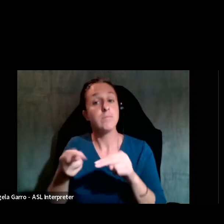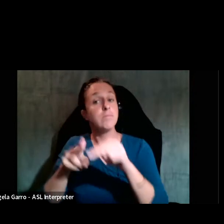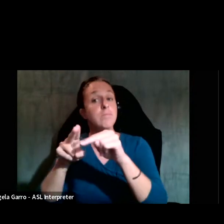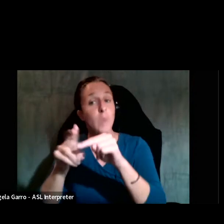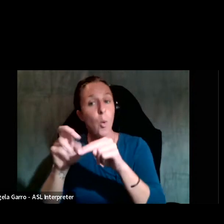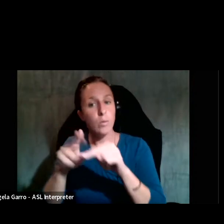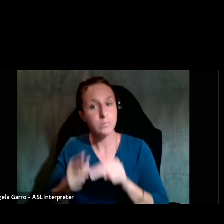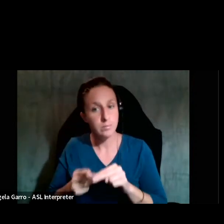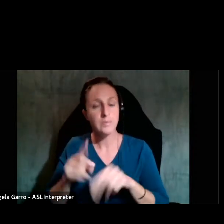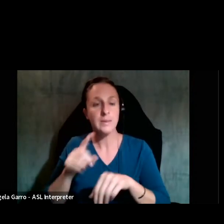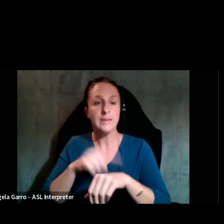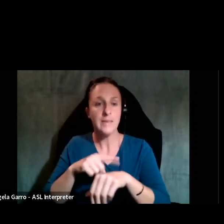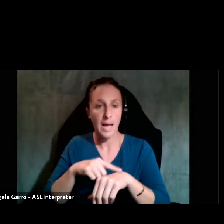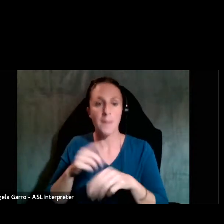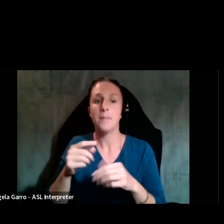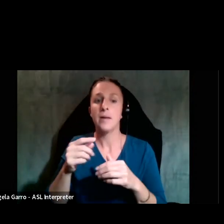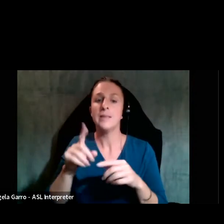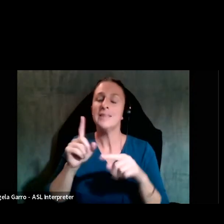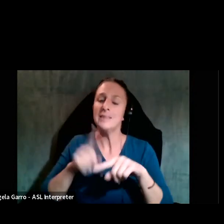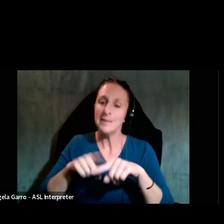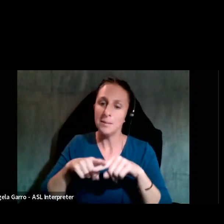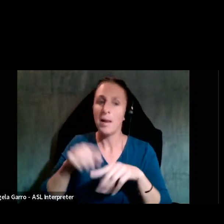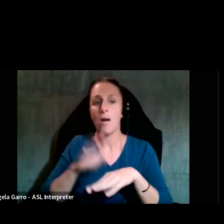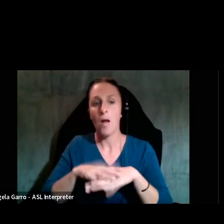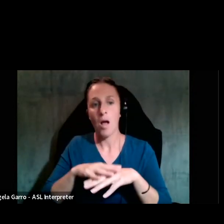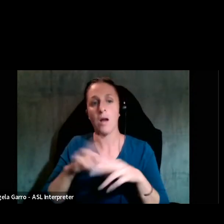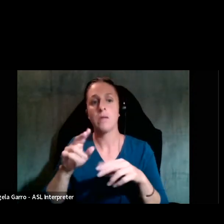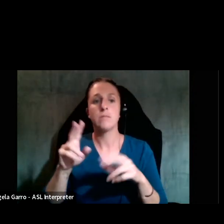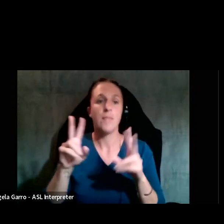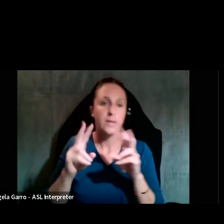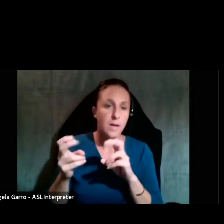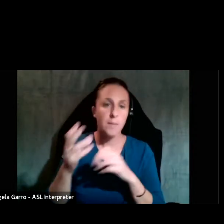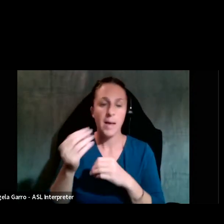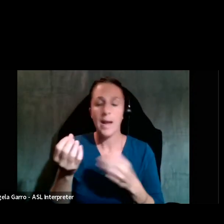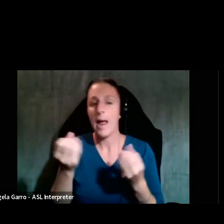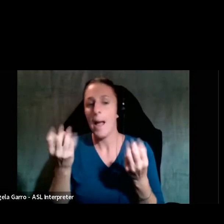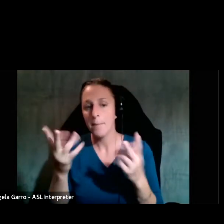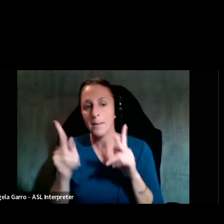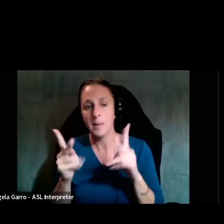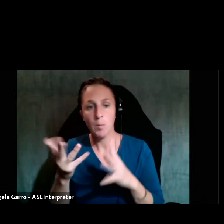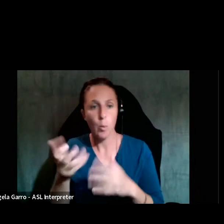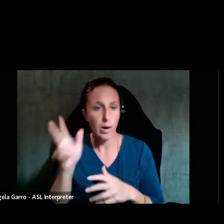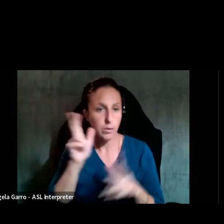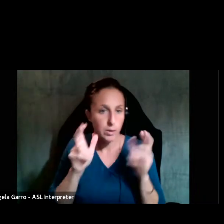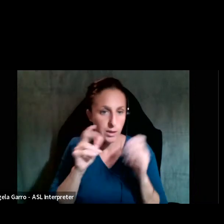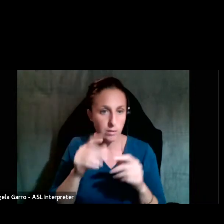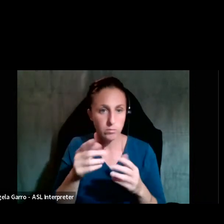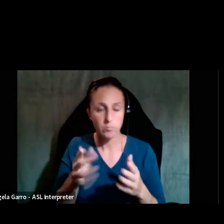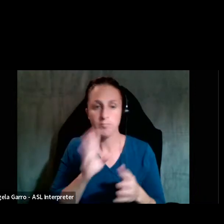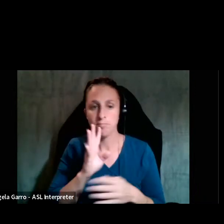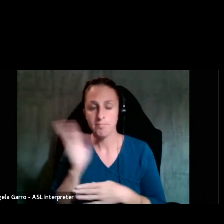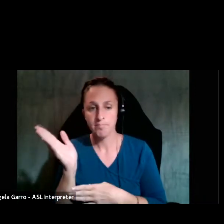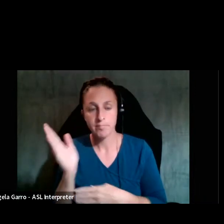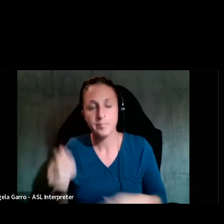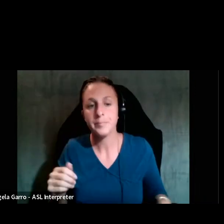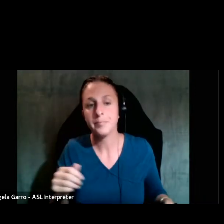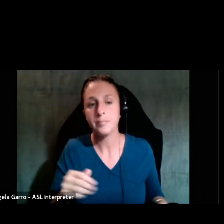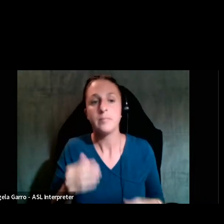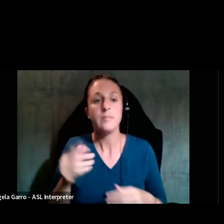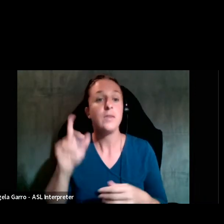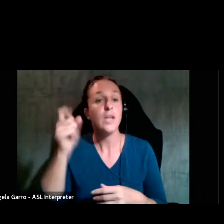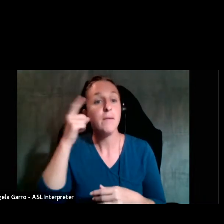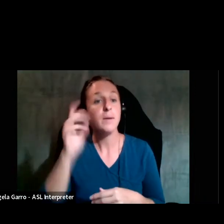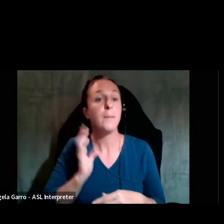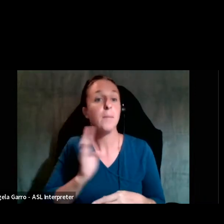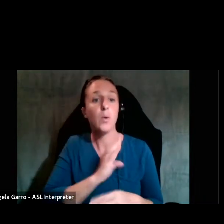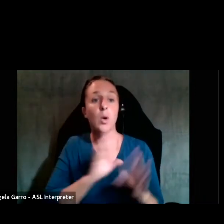allotted for public comment depending upon the topic and the number of persons wishing to be heard. We're going to move into governing board comments next. So is